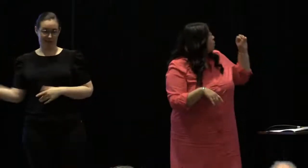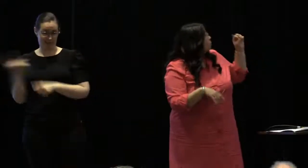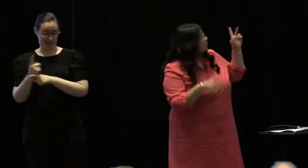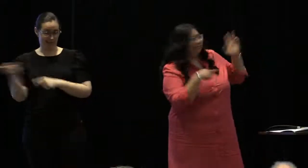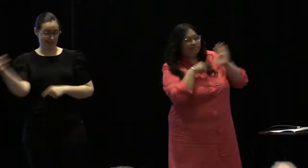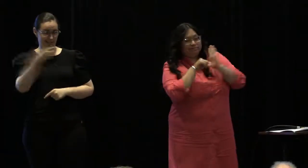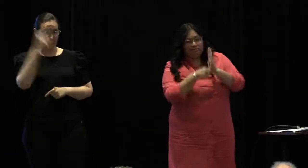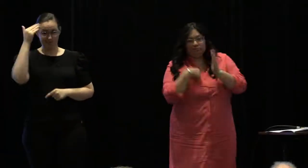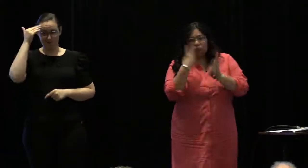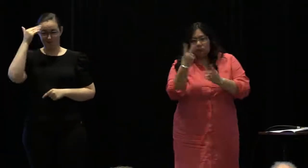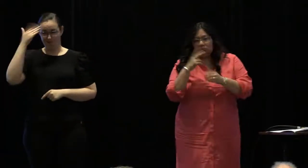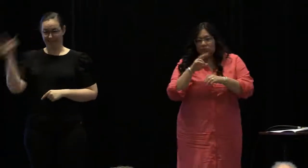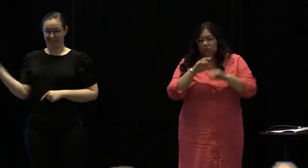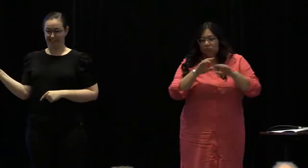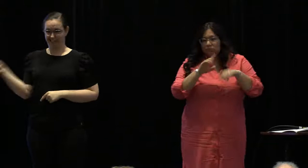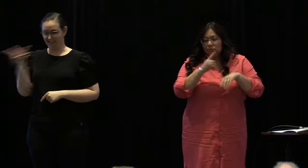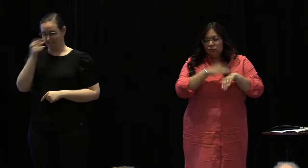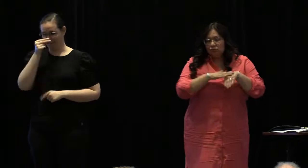are from Chilliwack.